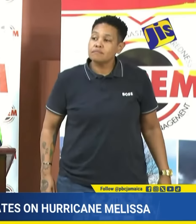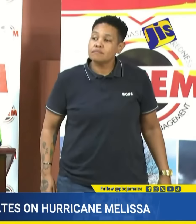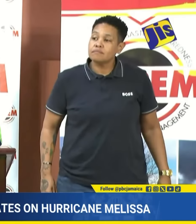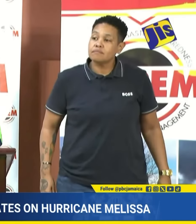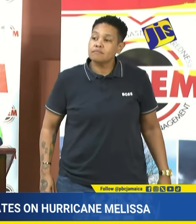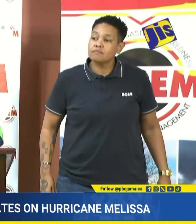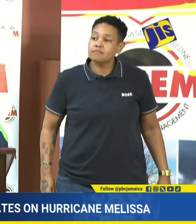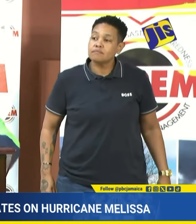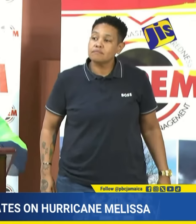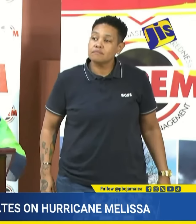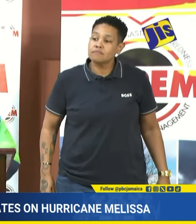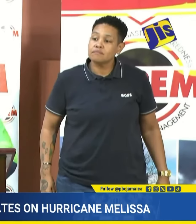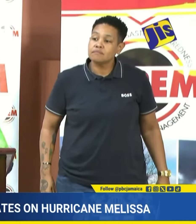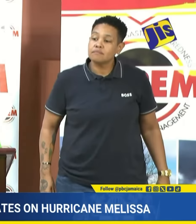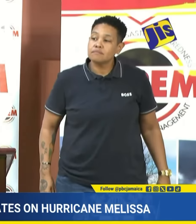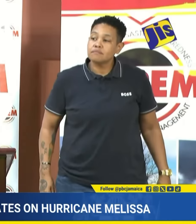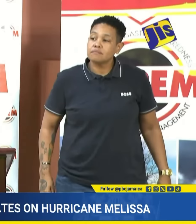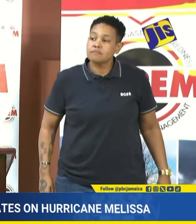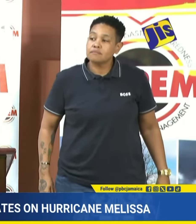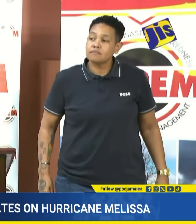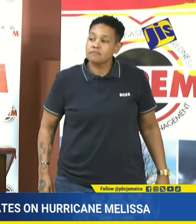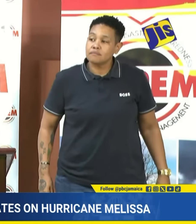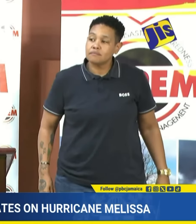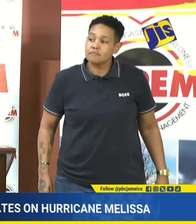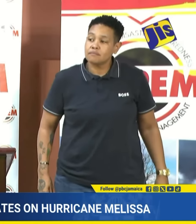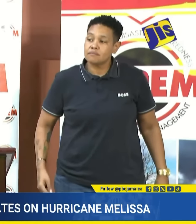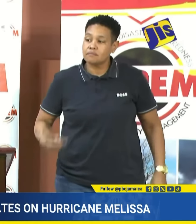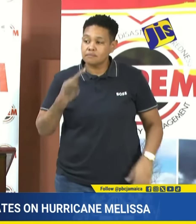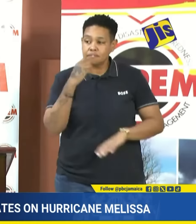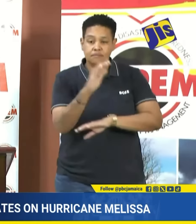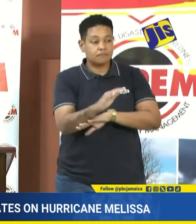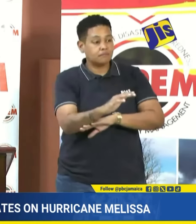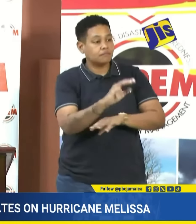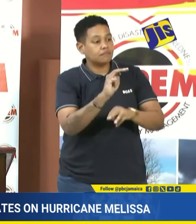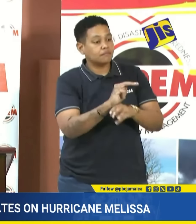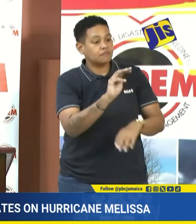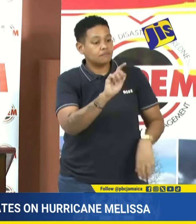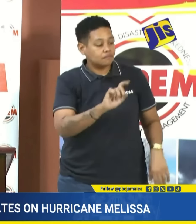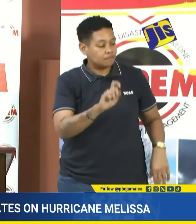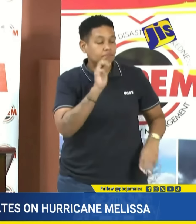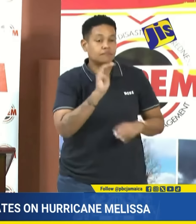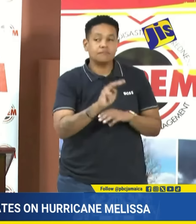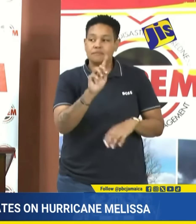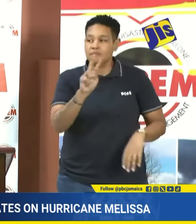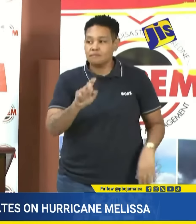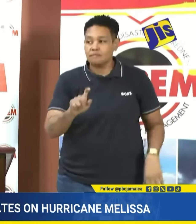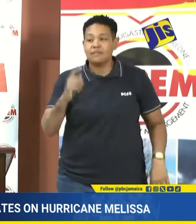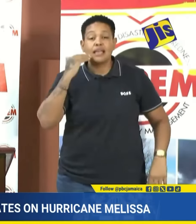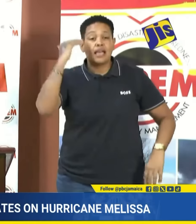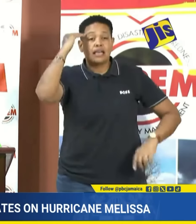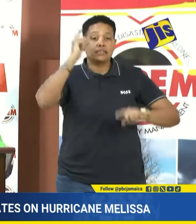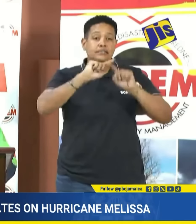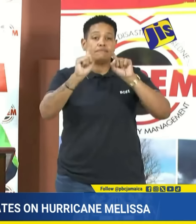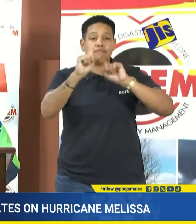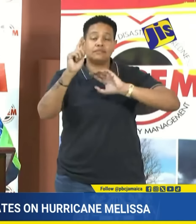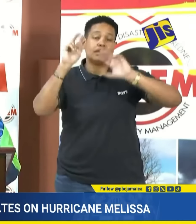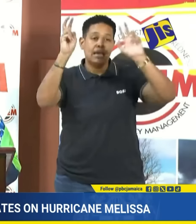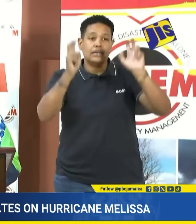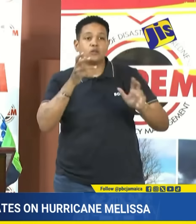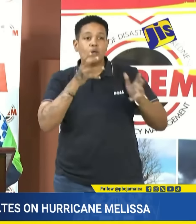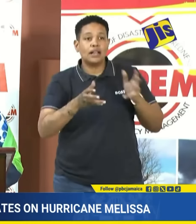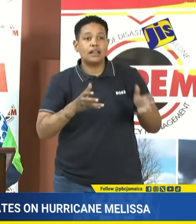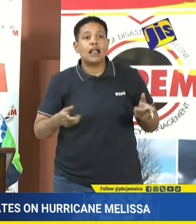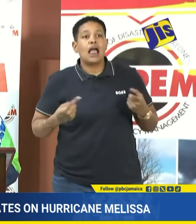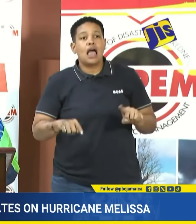Okay, good afternoon, Minister Mackenzie, Minister Vaz, heads of entities